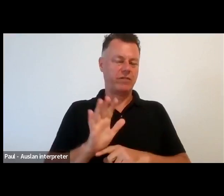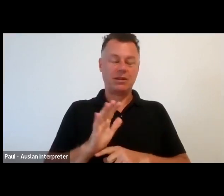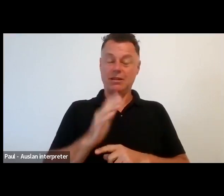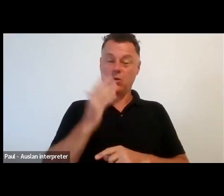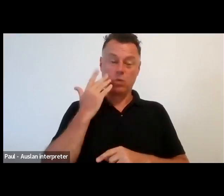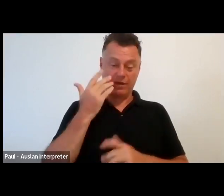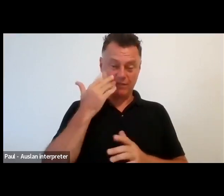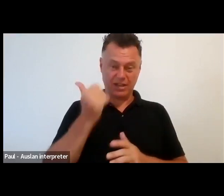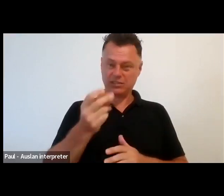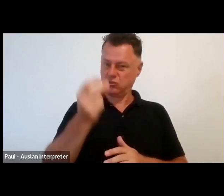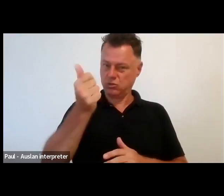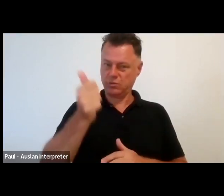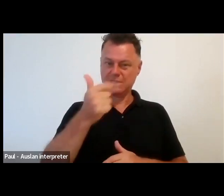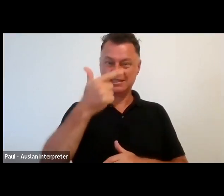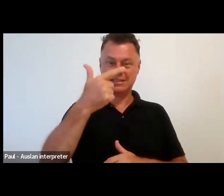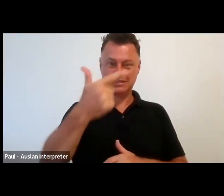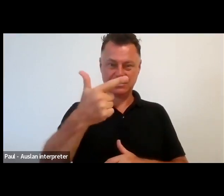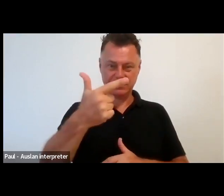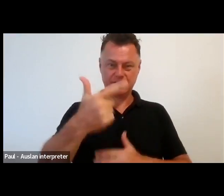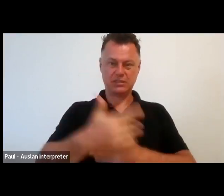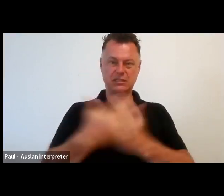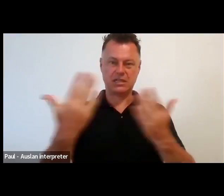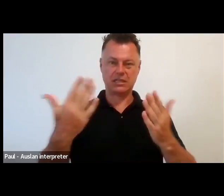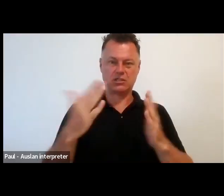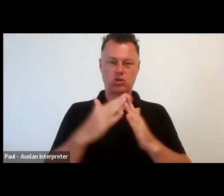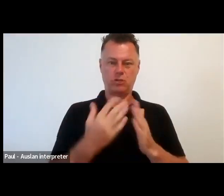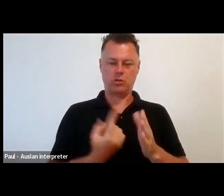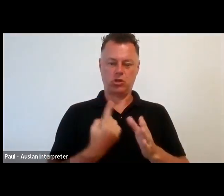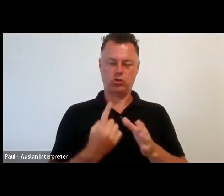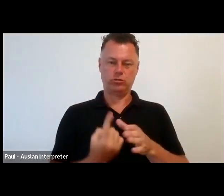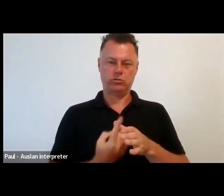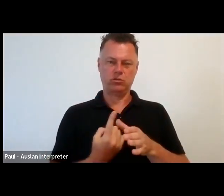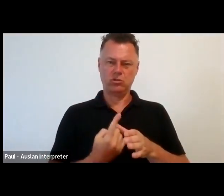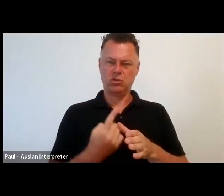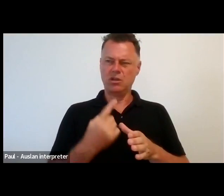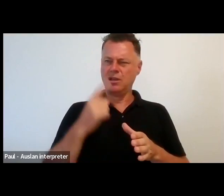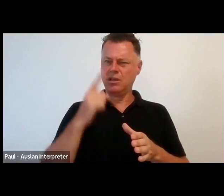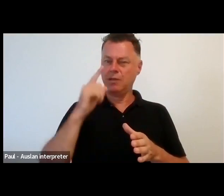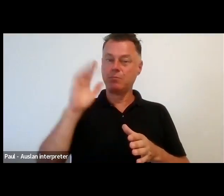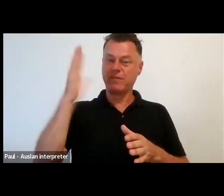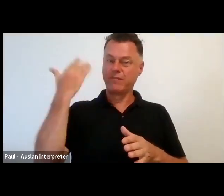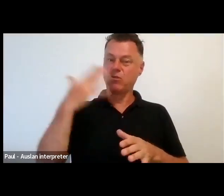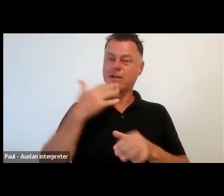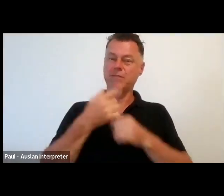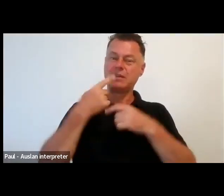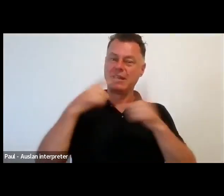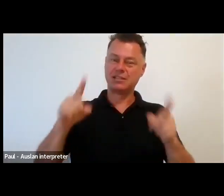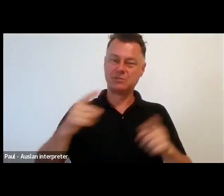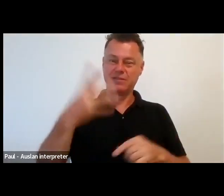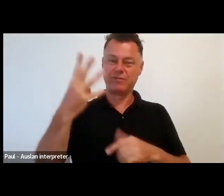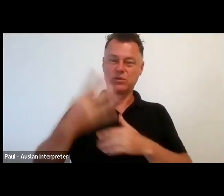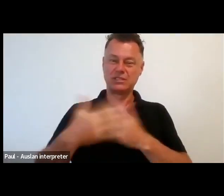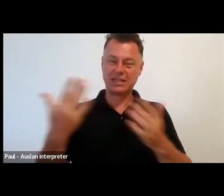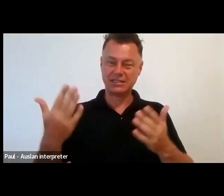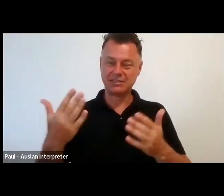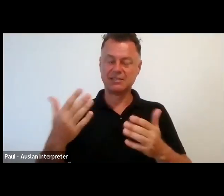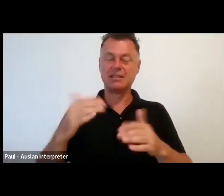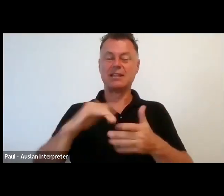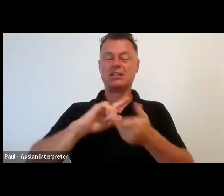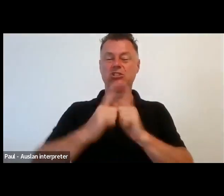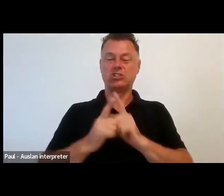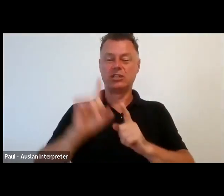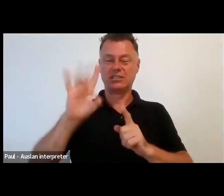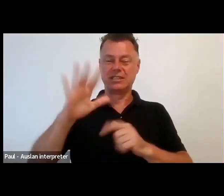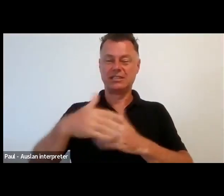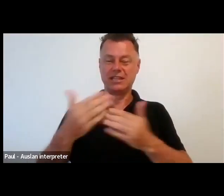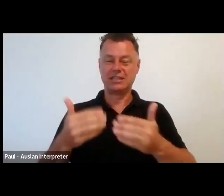isolate for 7 days. Now, why 7 days? Why not 10 days? We used to be 2 weeks. Okay, we know that you